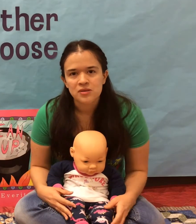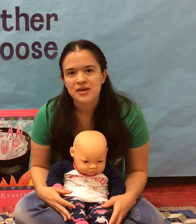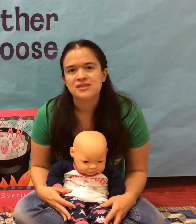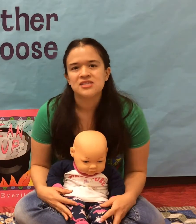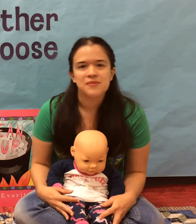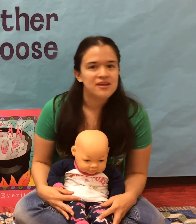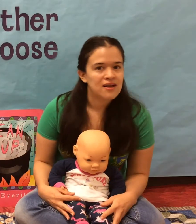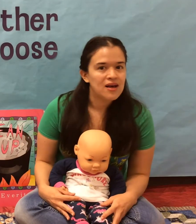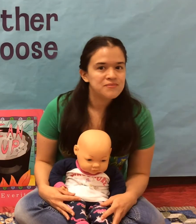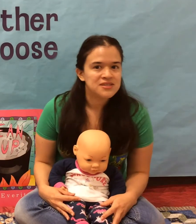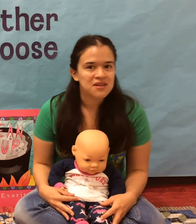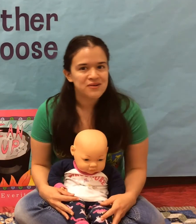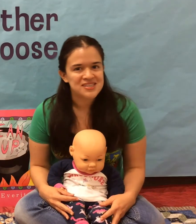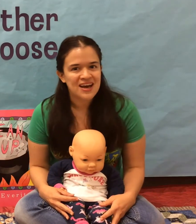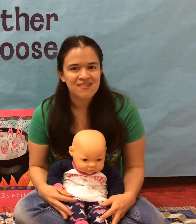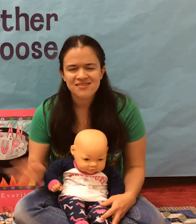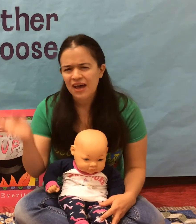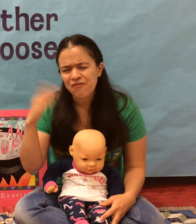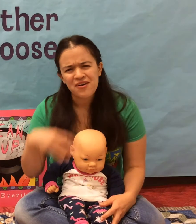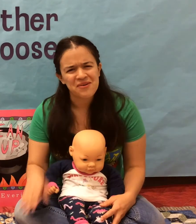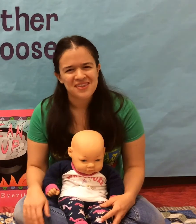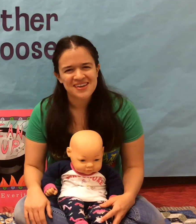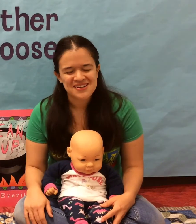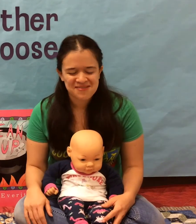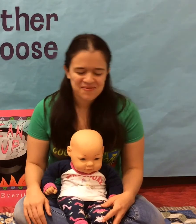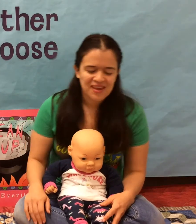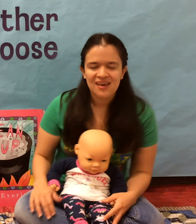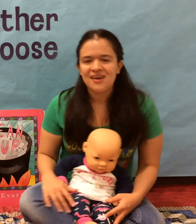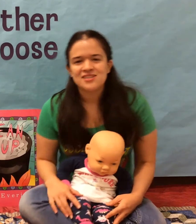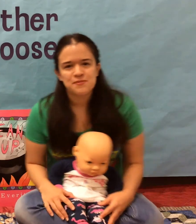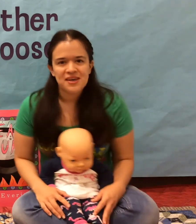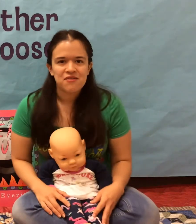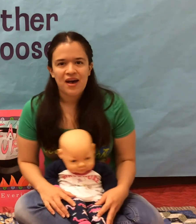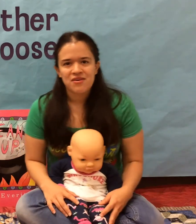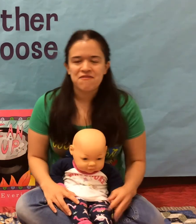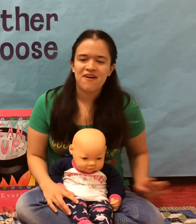bit. Speed it up, slow it down, have fun with it. Speaking of having fun,